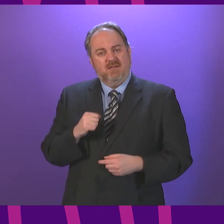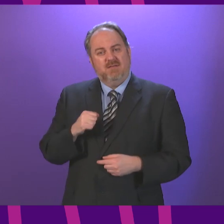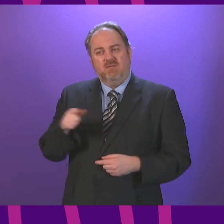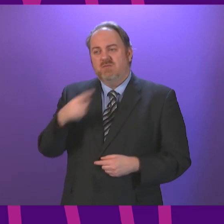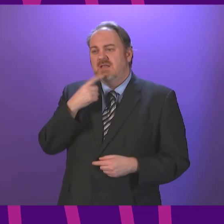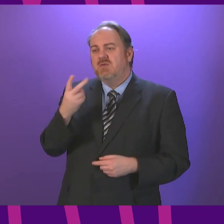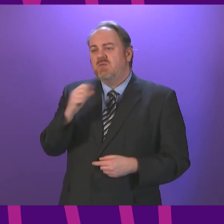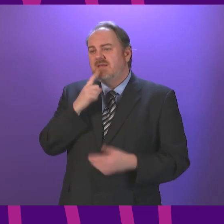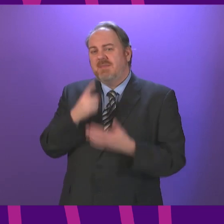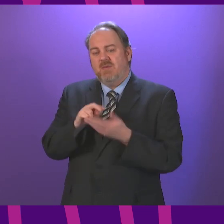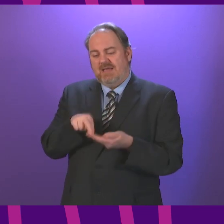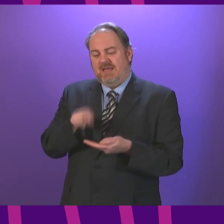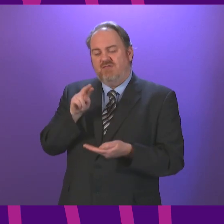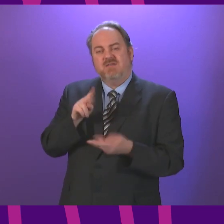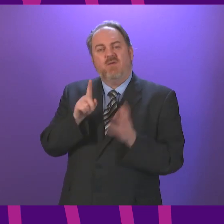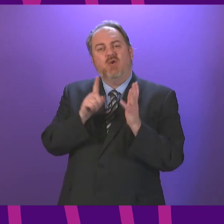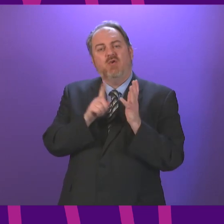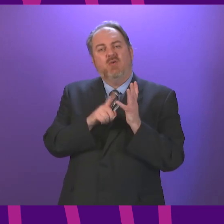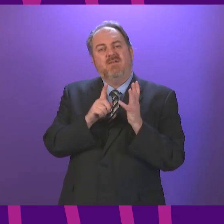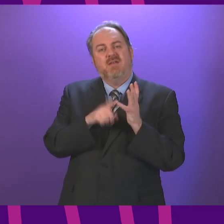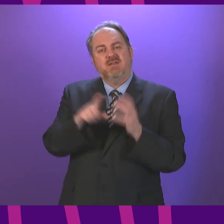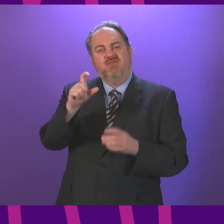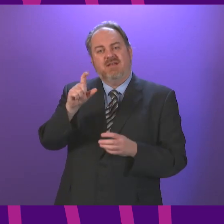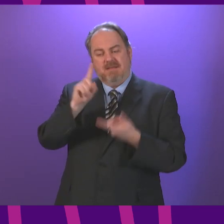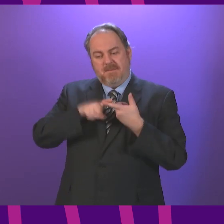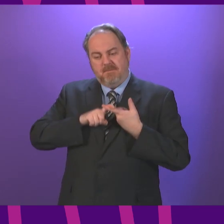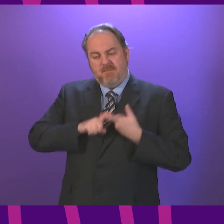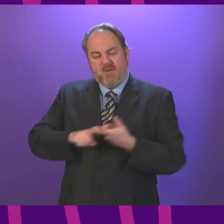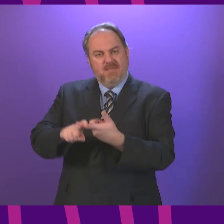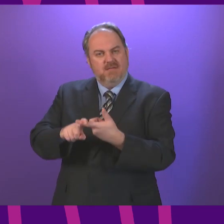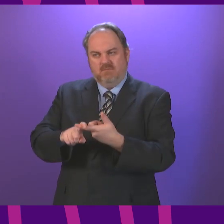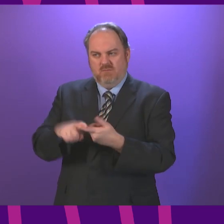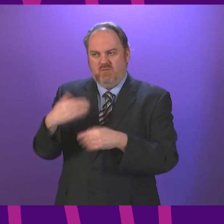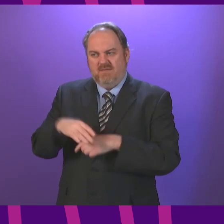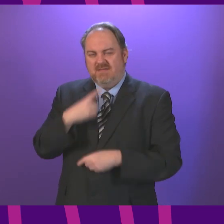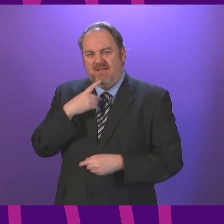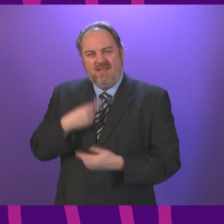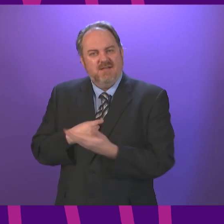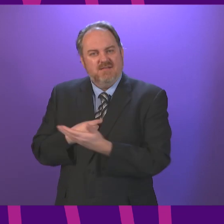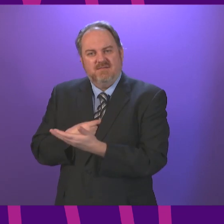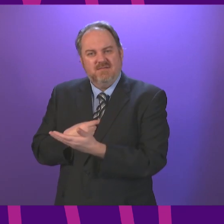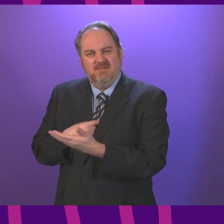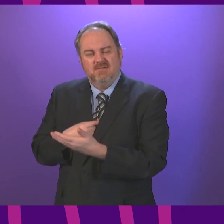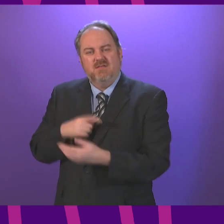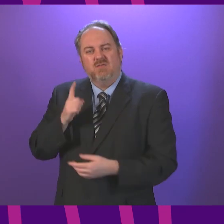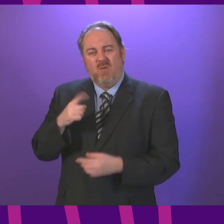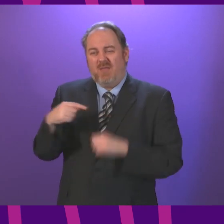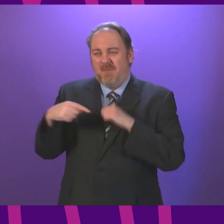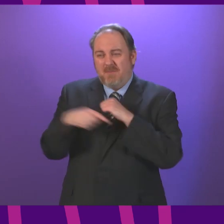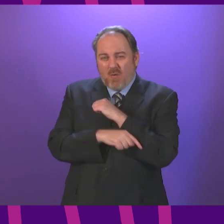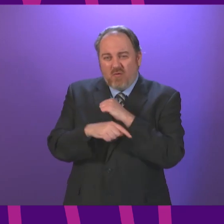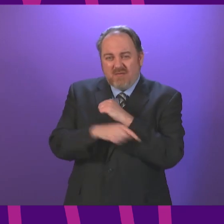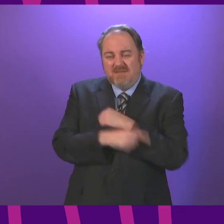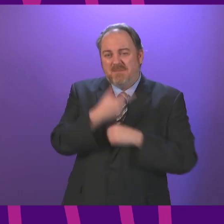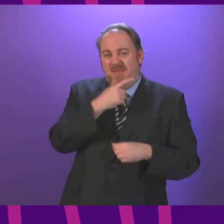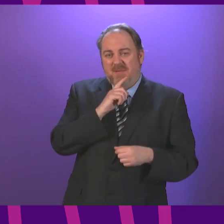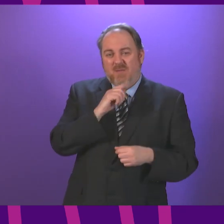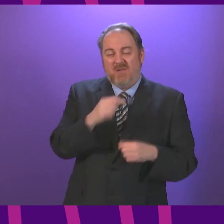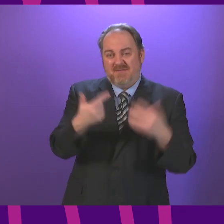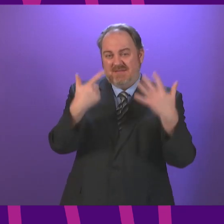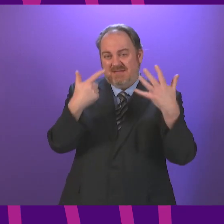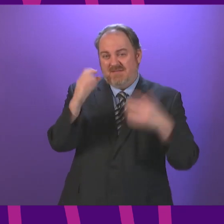£20 uplift to universal credit permanent. The Resolution Foundation notes that the poorest households will face a 7 per cent fall in income